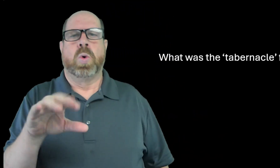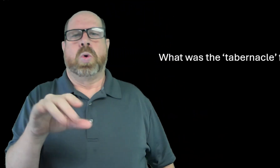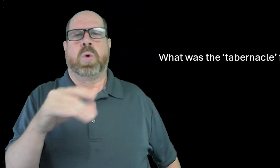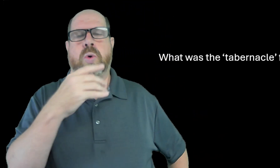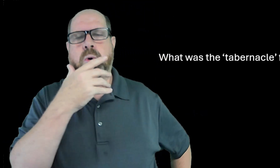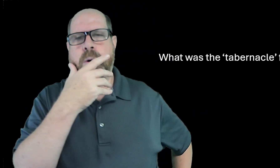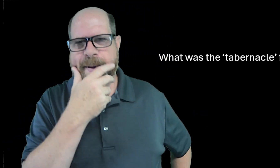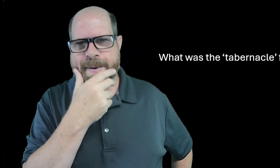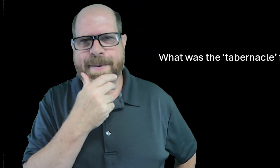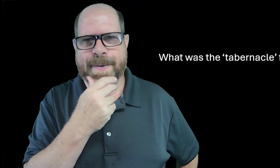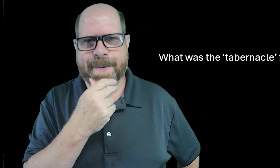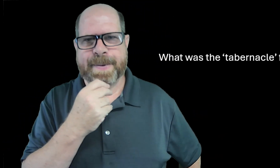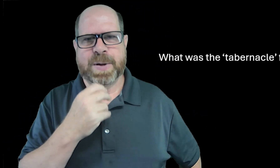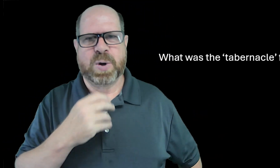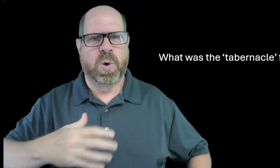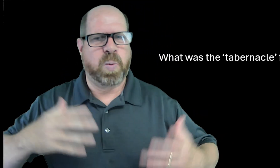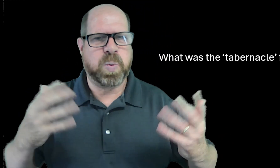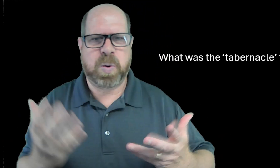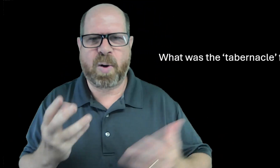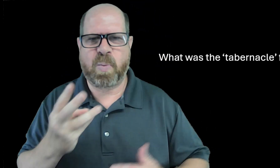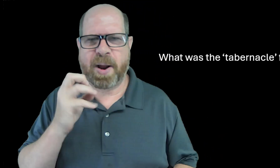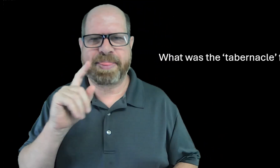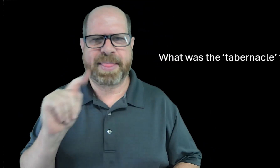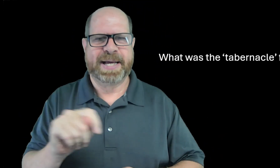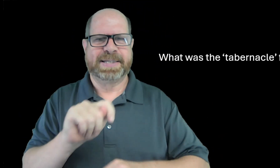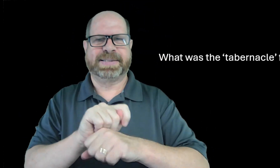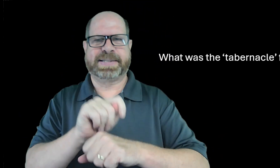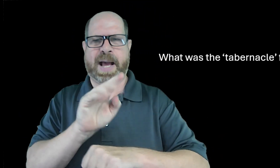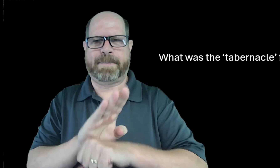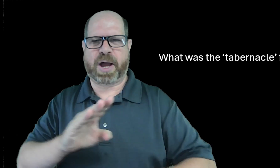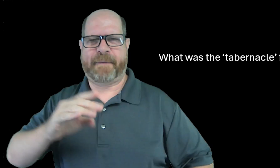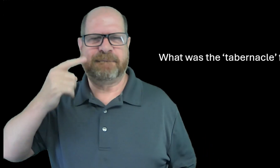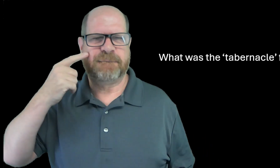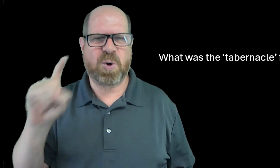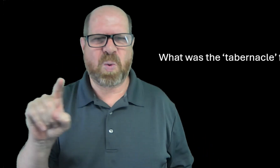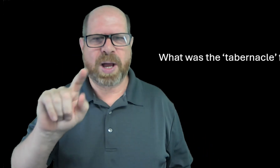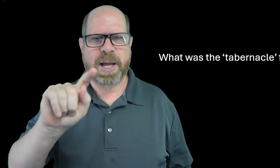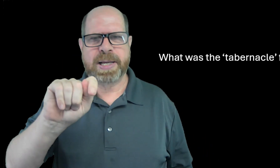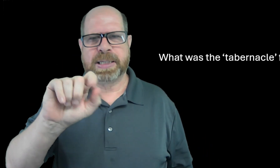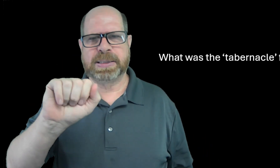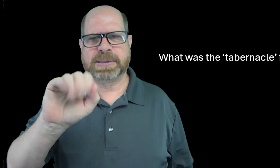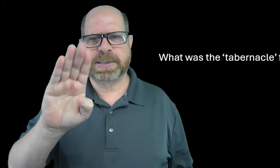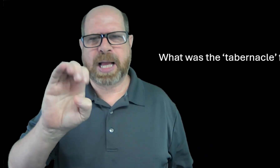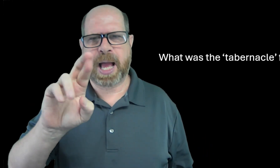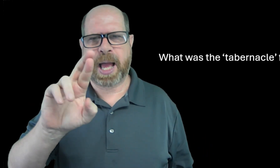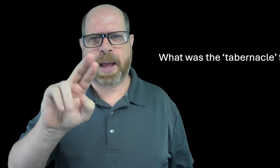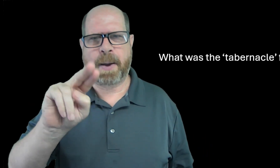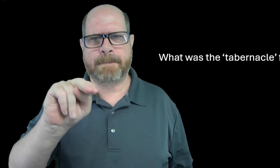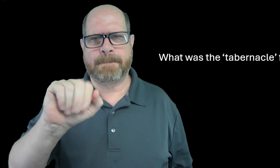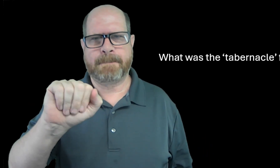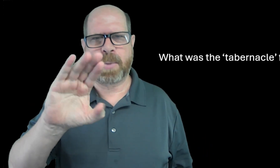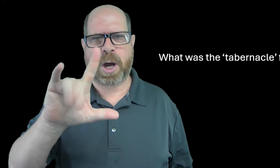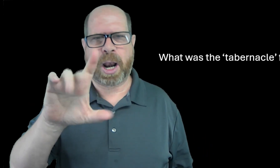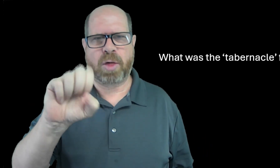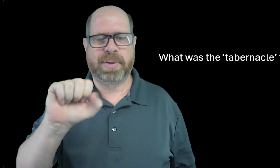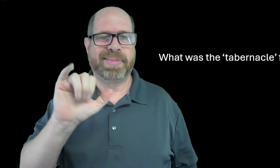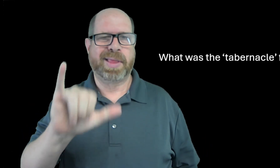Oh, here's our question from before. What was the tabernacle for? The tabernacle.